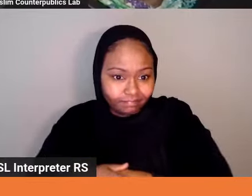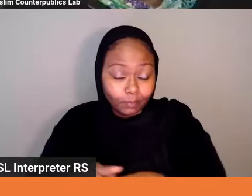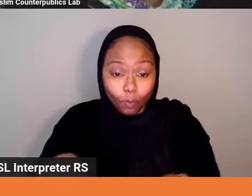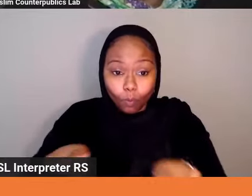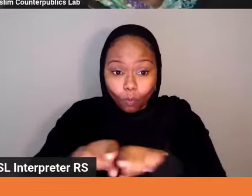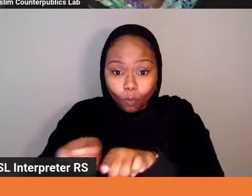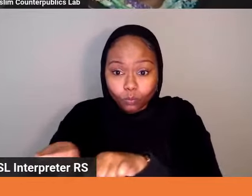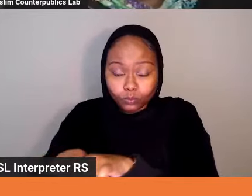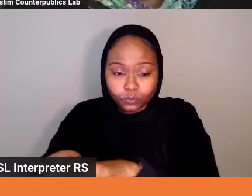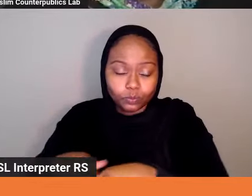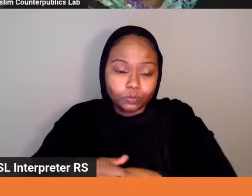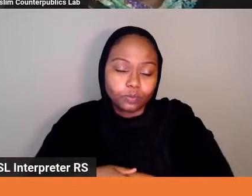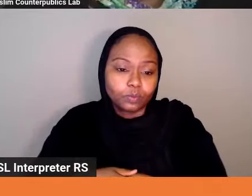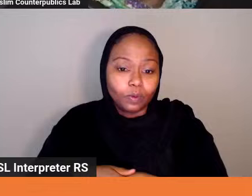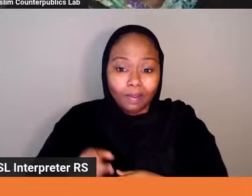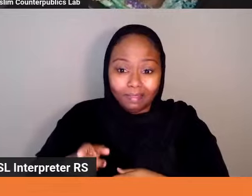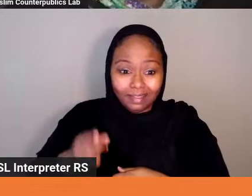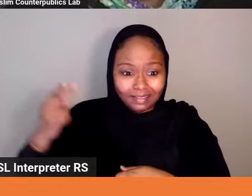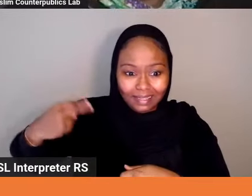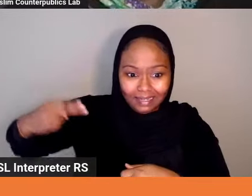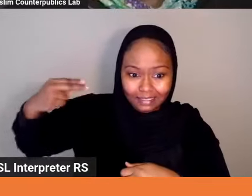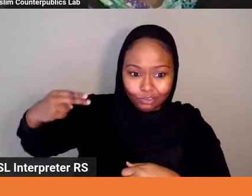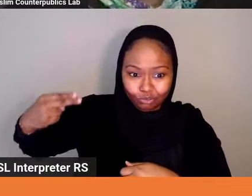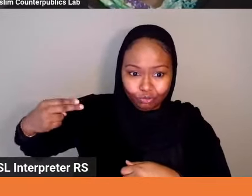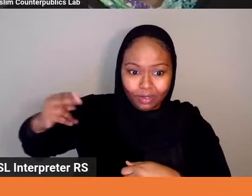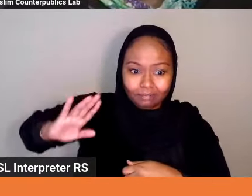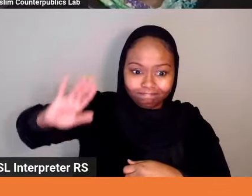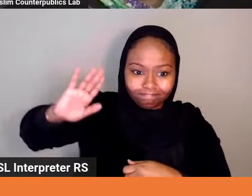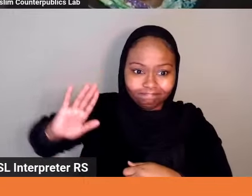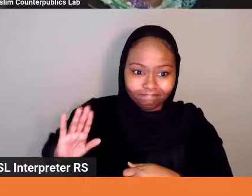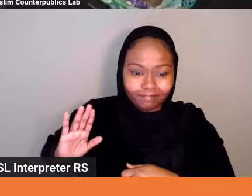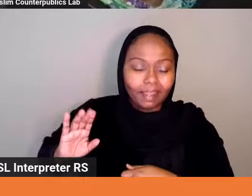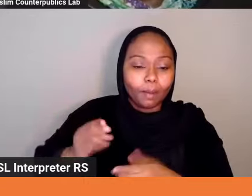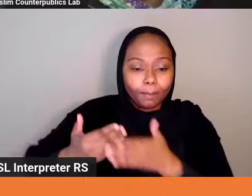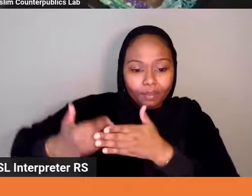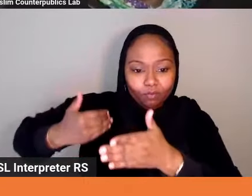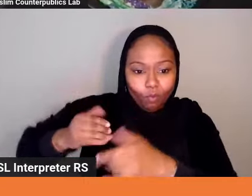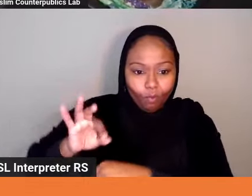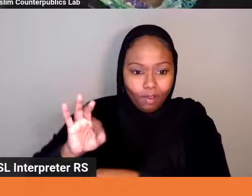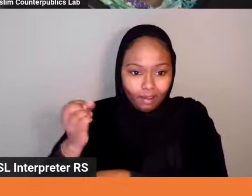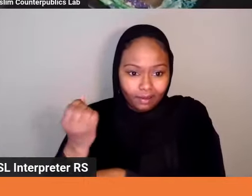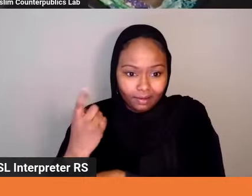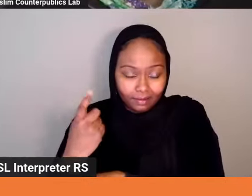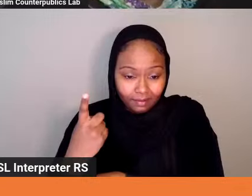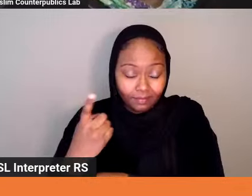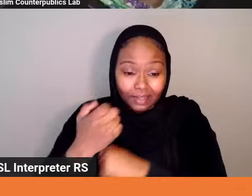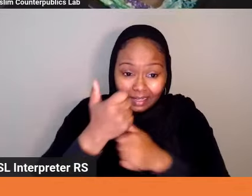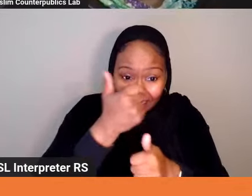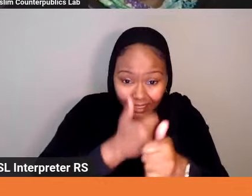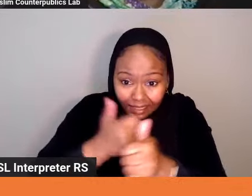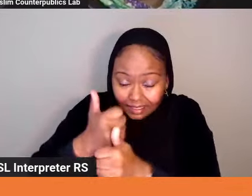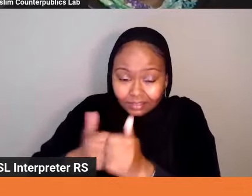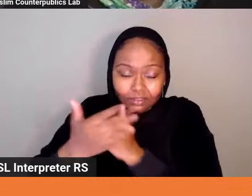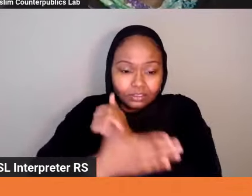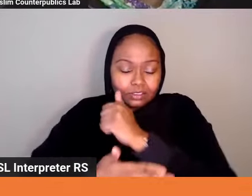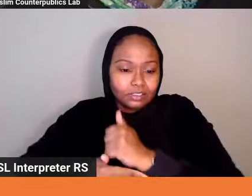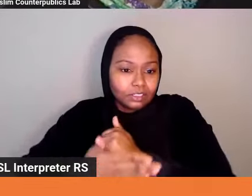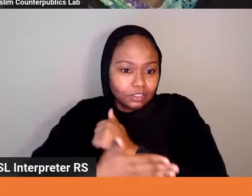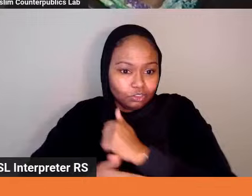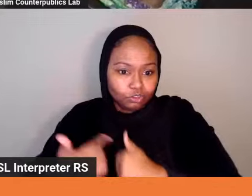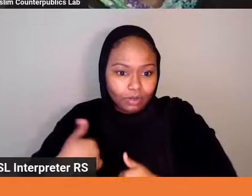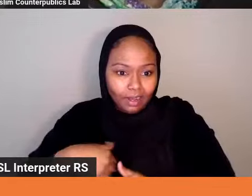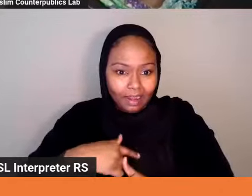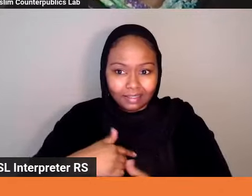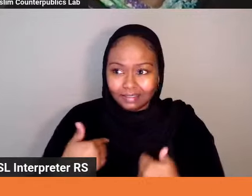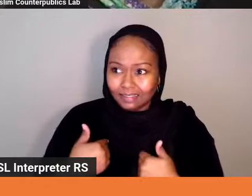bears noting that this history extends much further back than 9/11, and each country has demonstrated a sustained commitment to